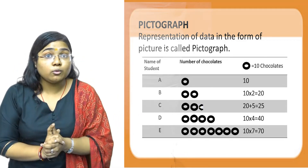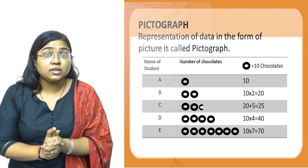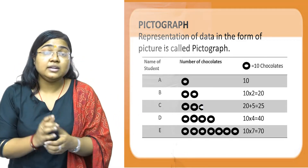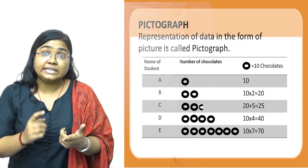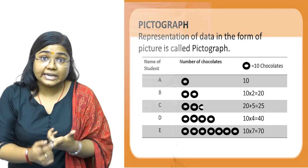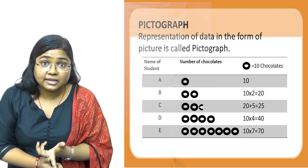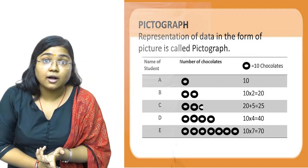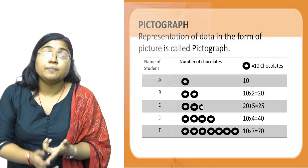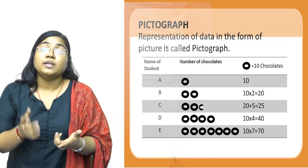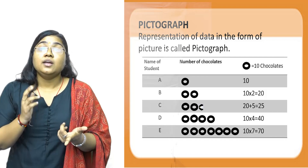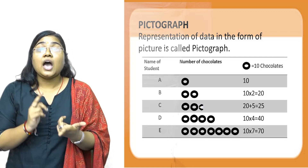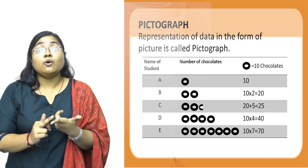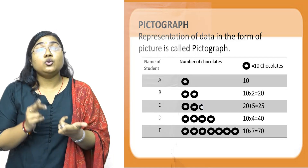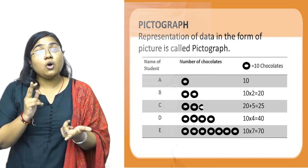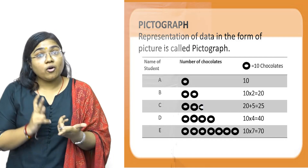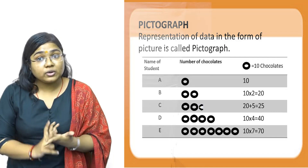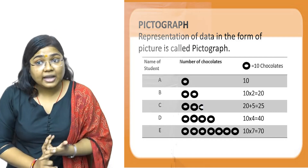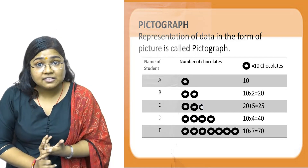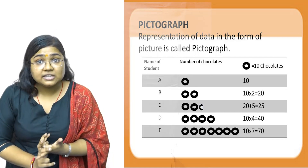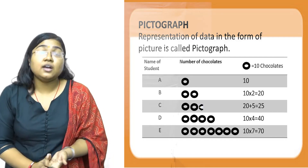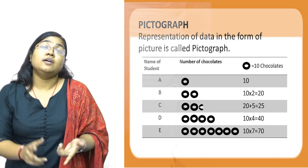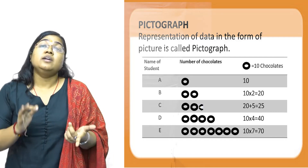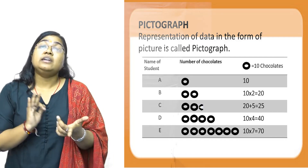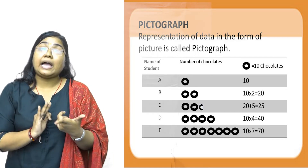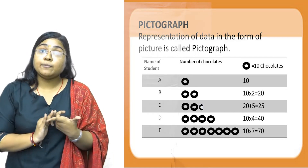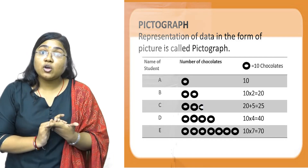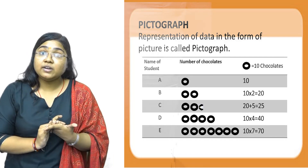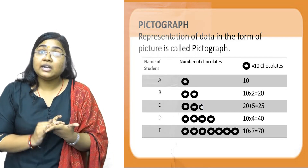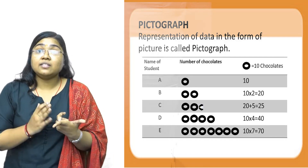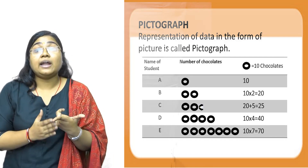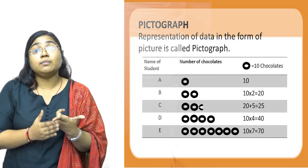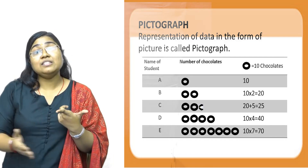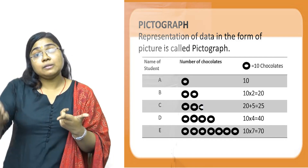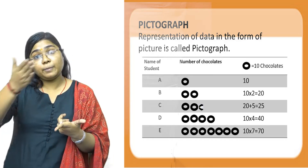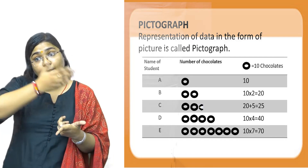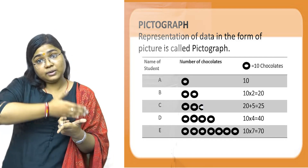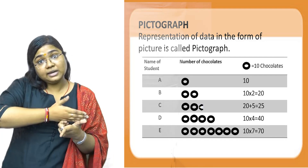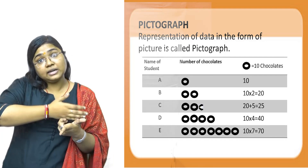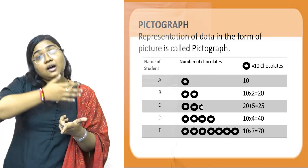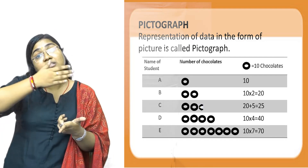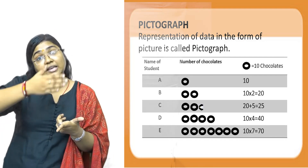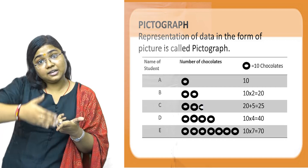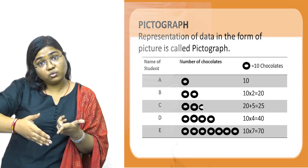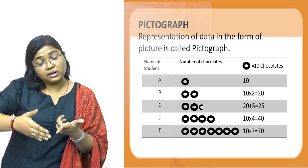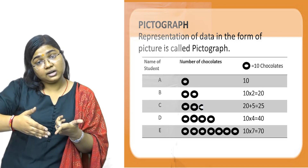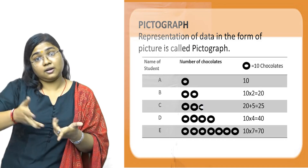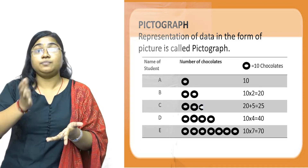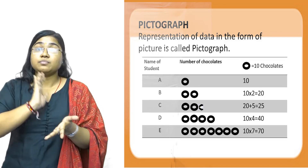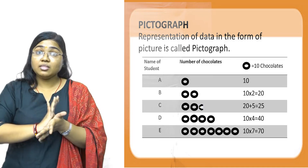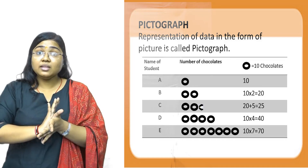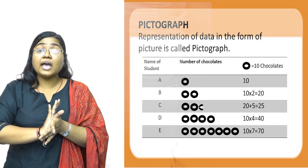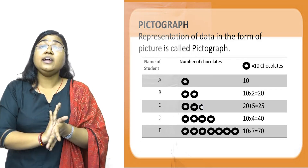read about the data, how to organize data, types of data, that means primary data, secondary